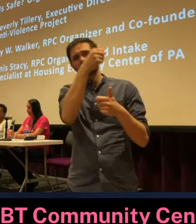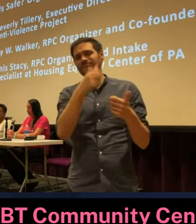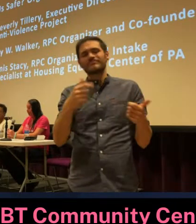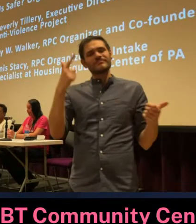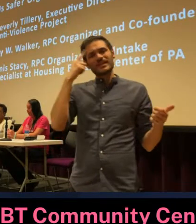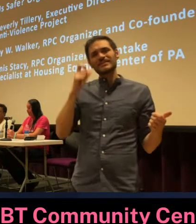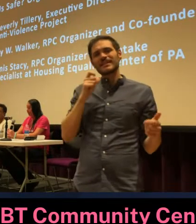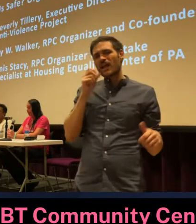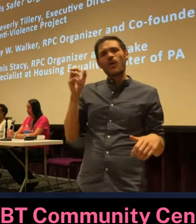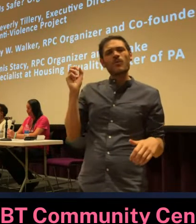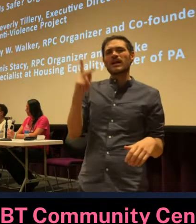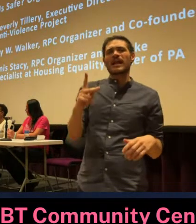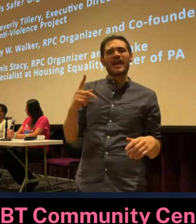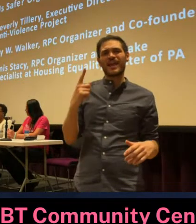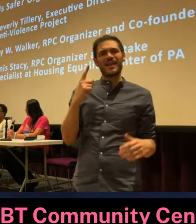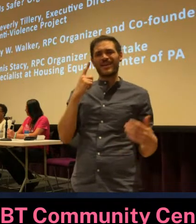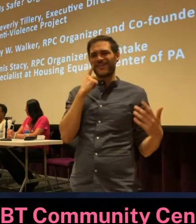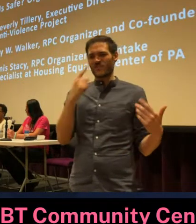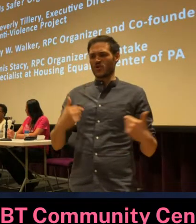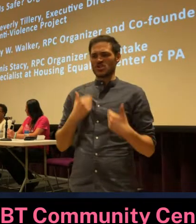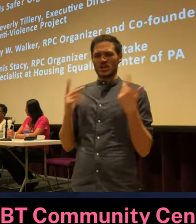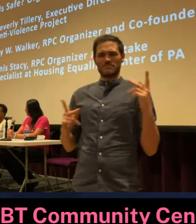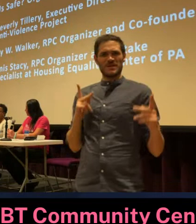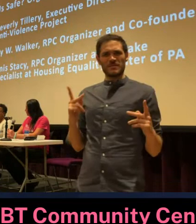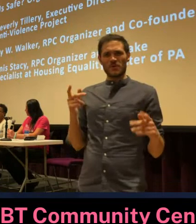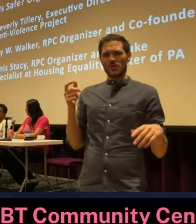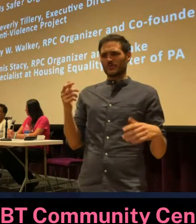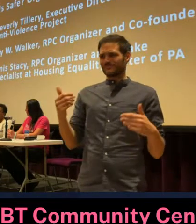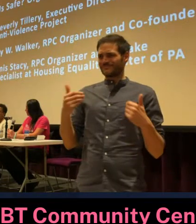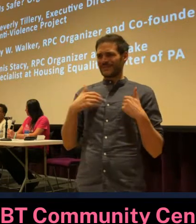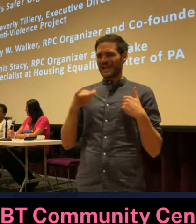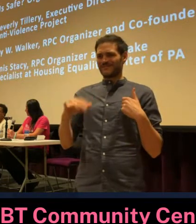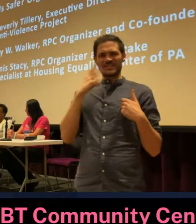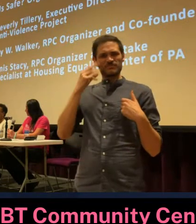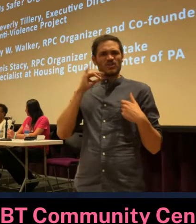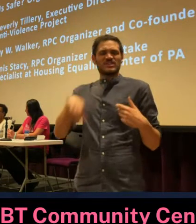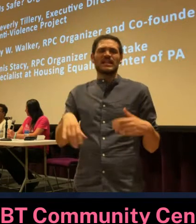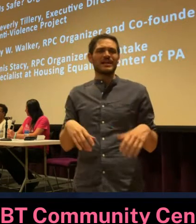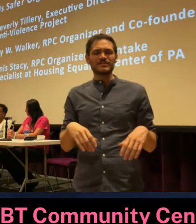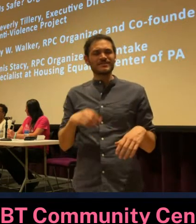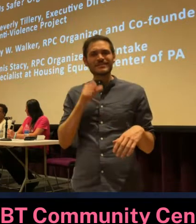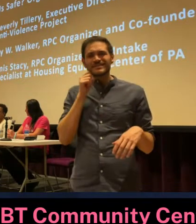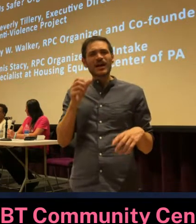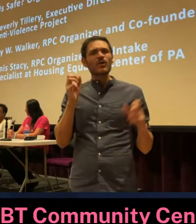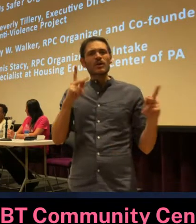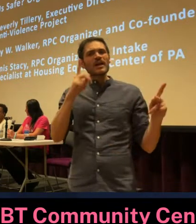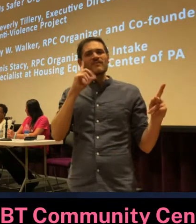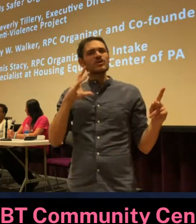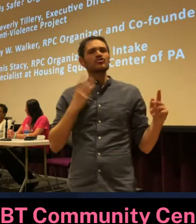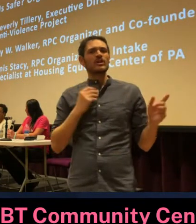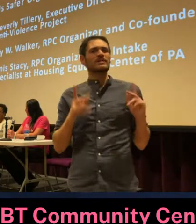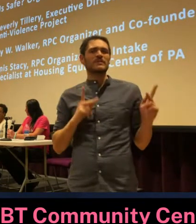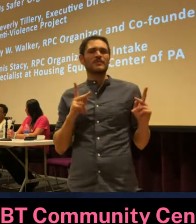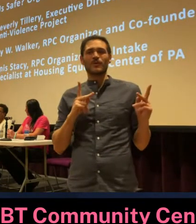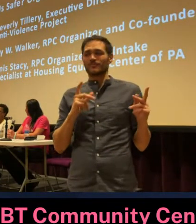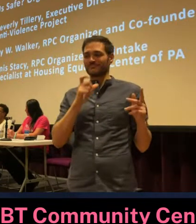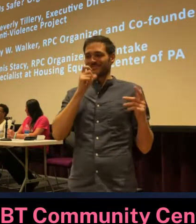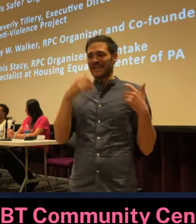in these situations. It's not okay for trans folks in our community to not have safe housing